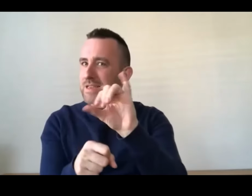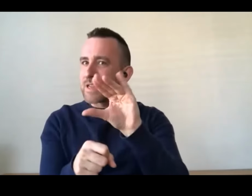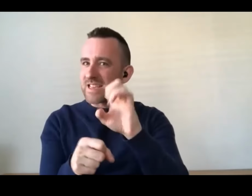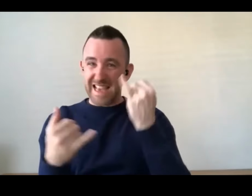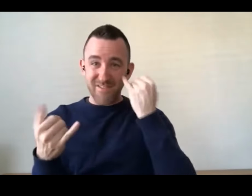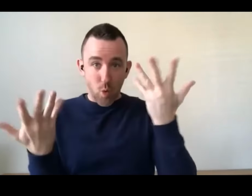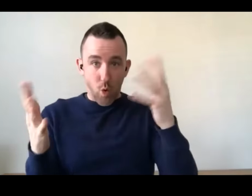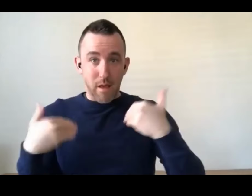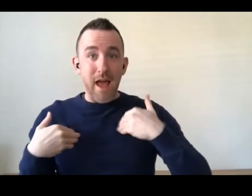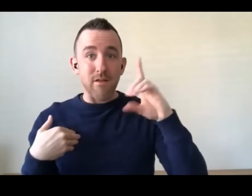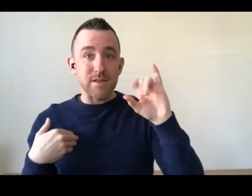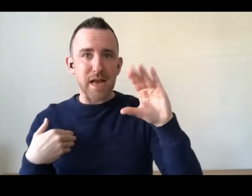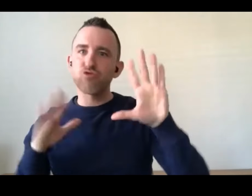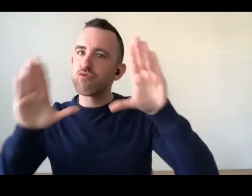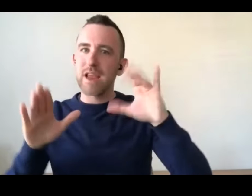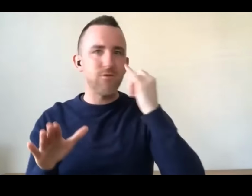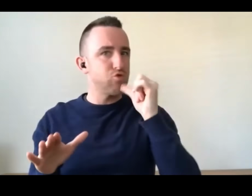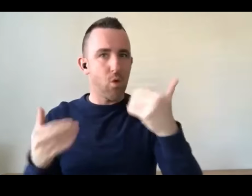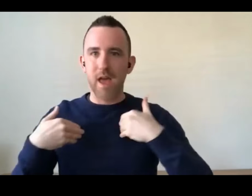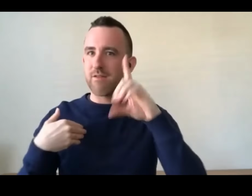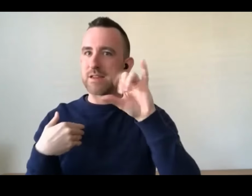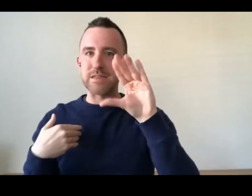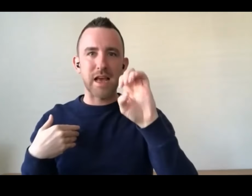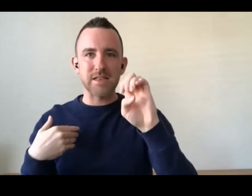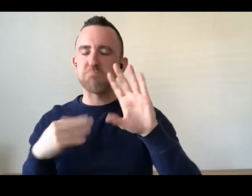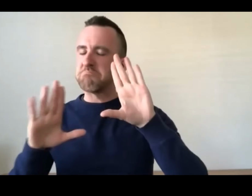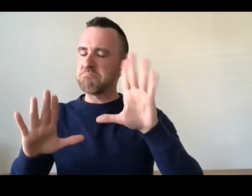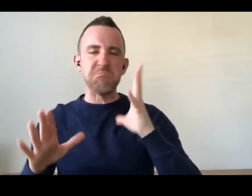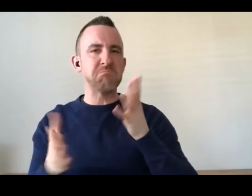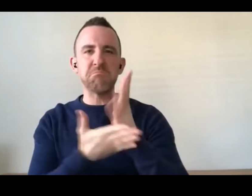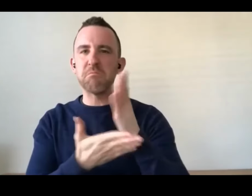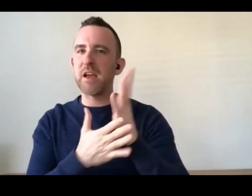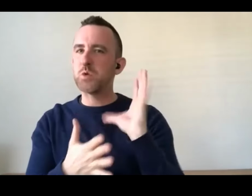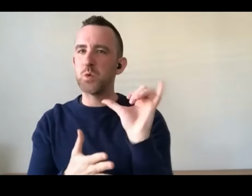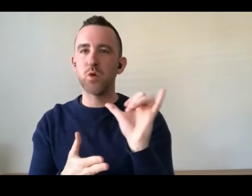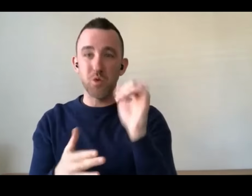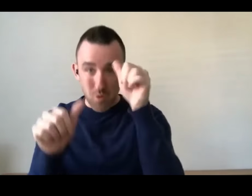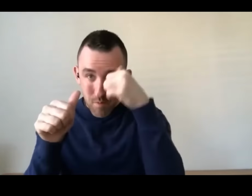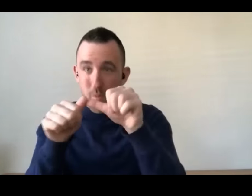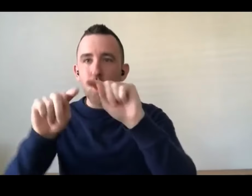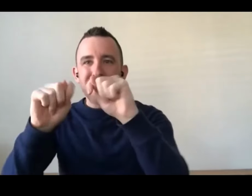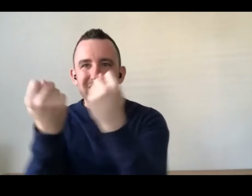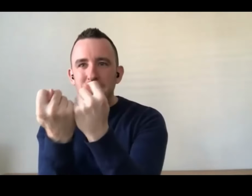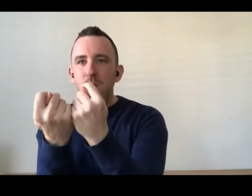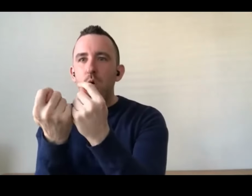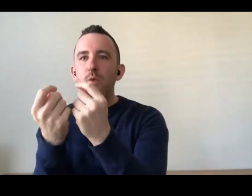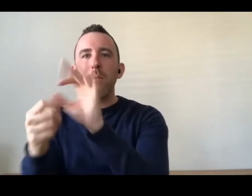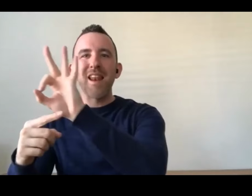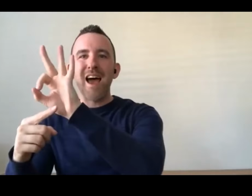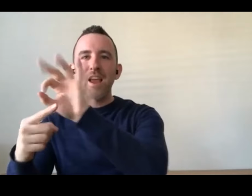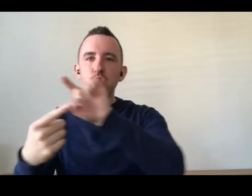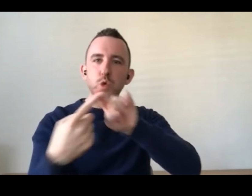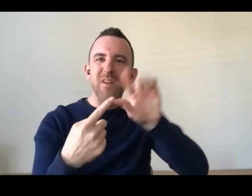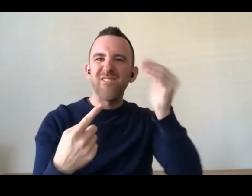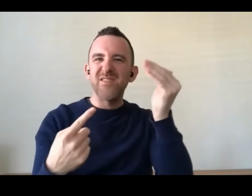on hand, great. If you don't have dice, that'll be okay too. Remember, you're going to be on a team with anywhere from 9 to 15